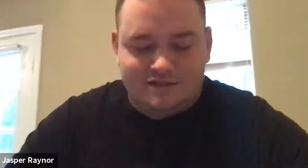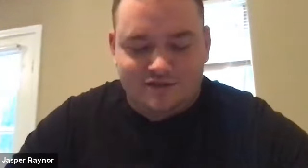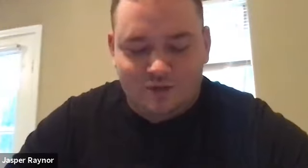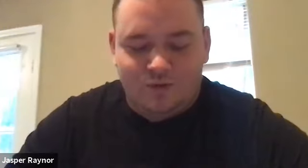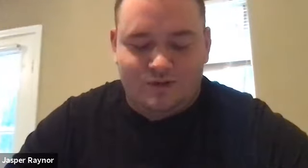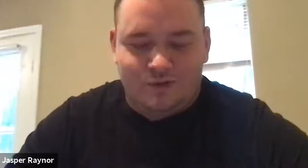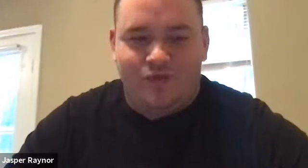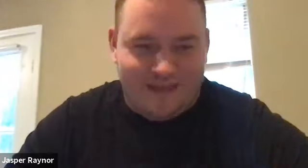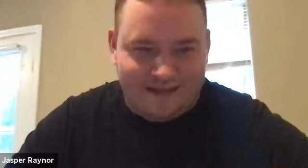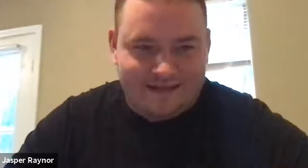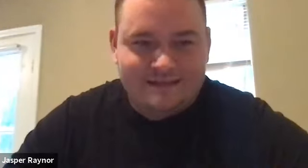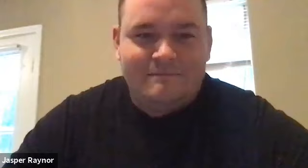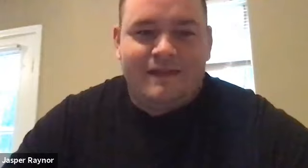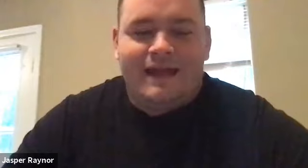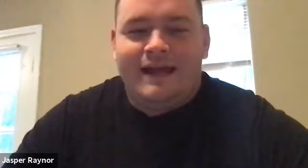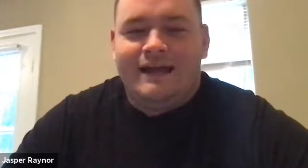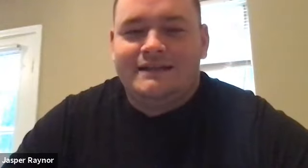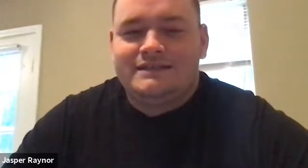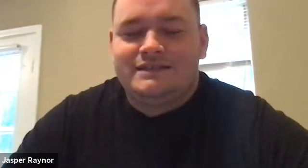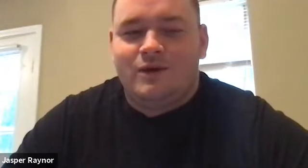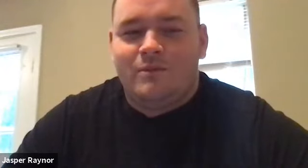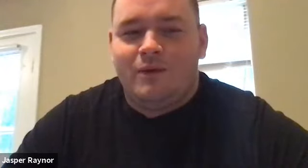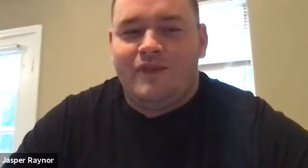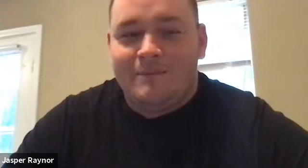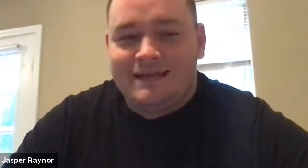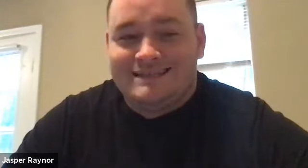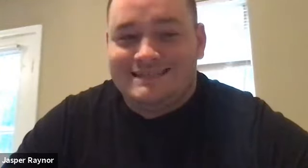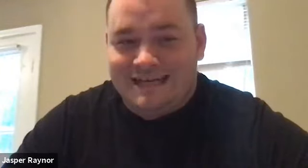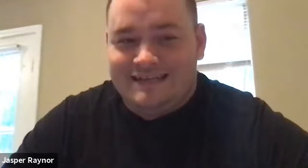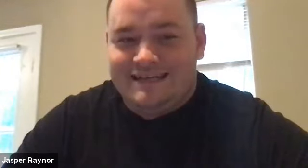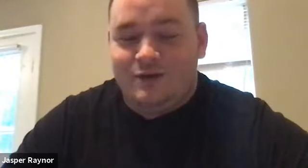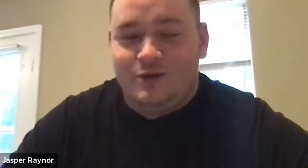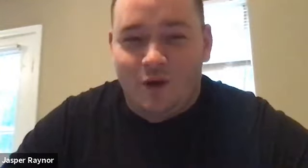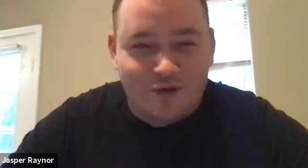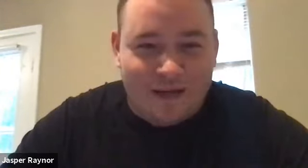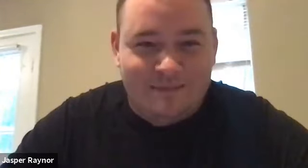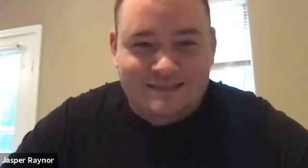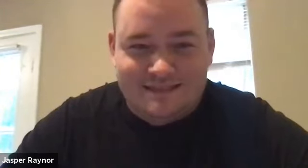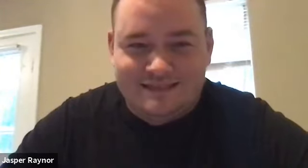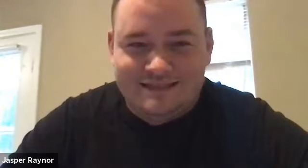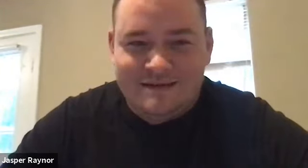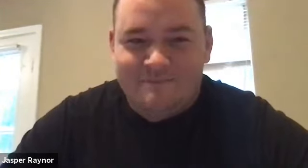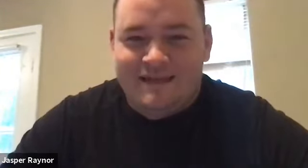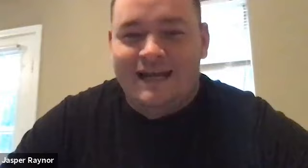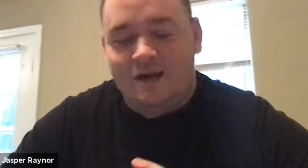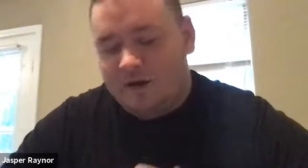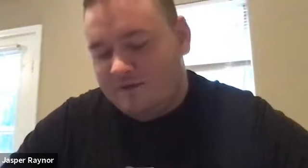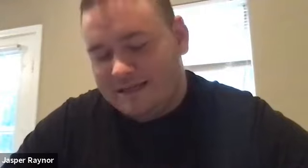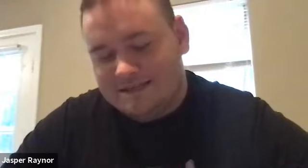and do your thing. And so, but with that being said, now you know your ABCs, and I know everybody's going to